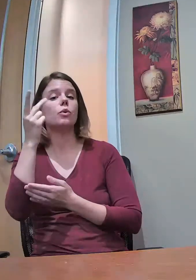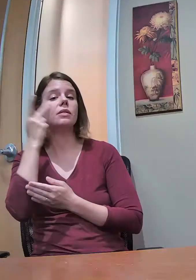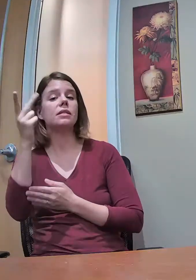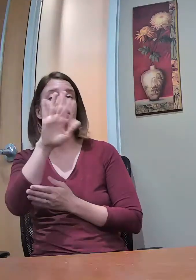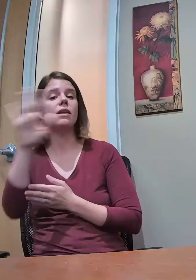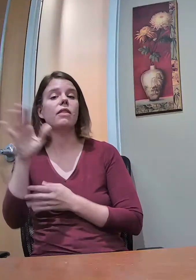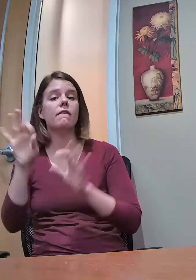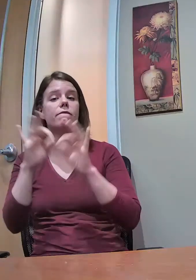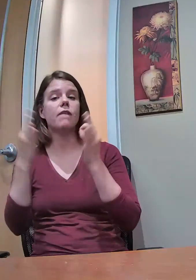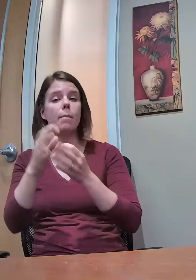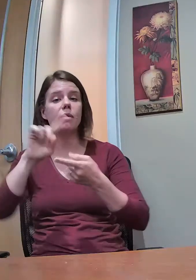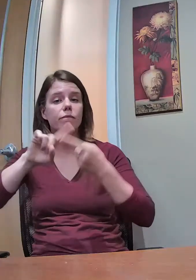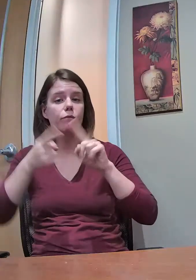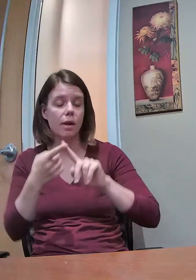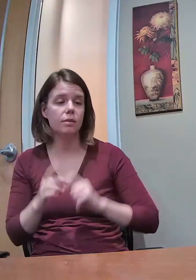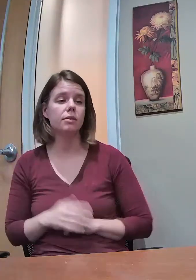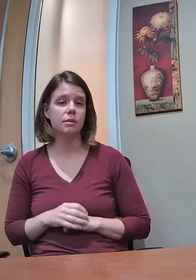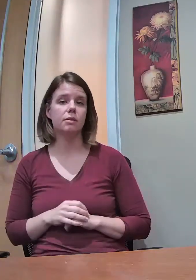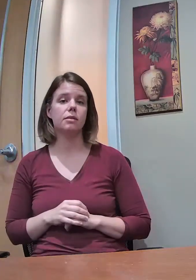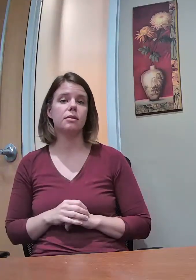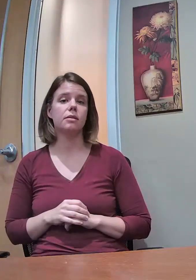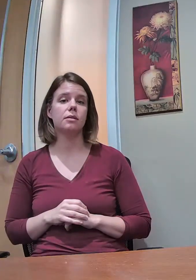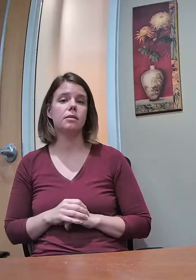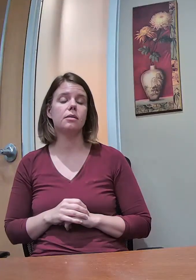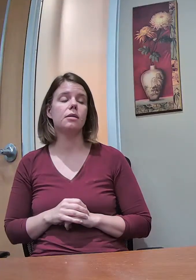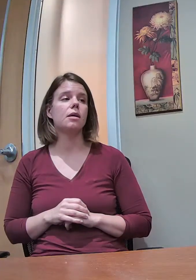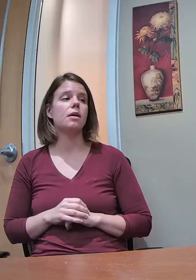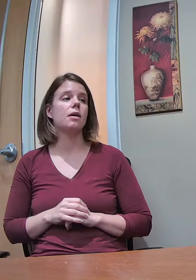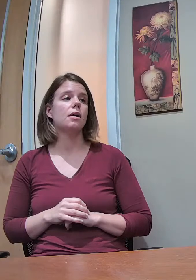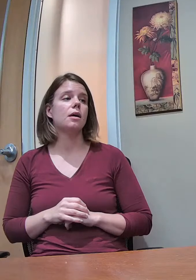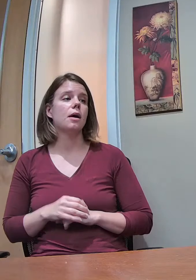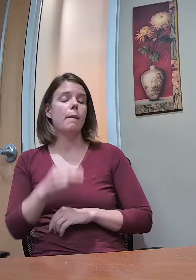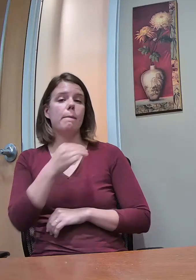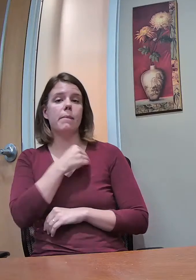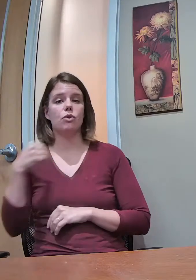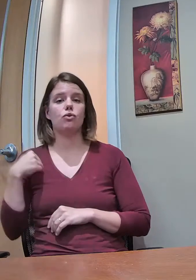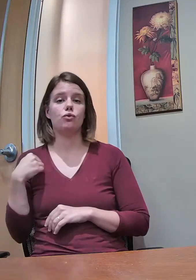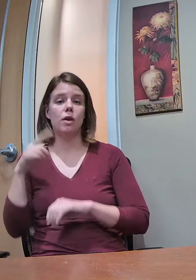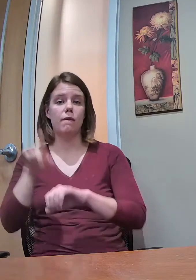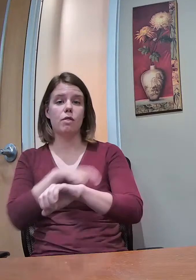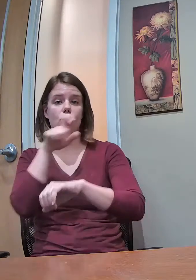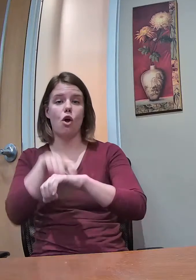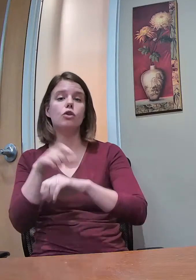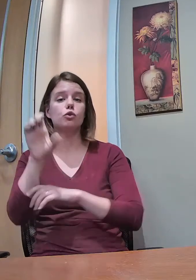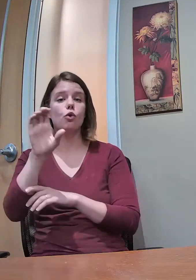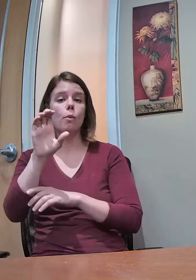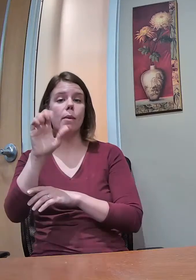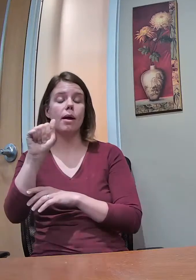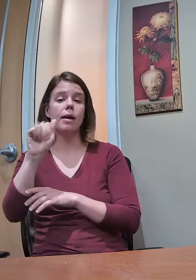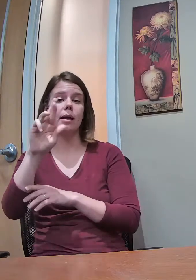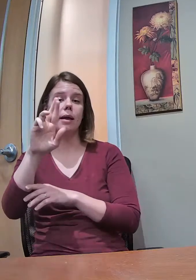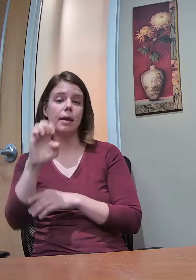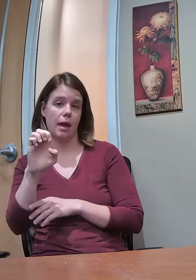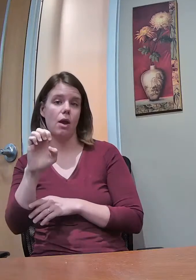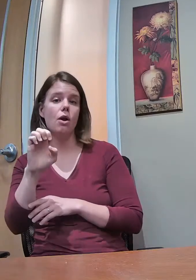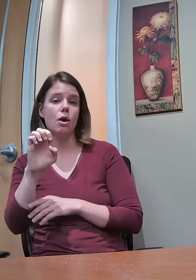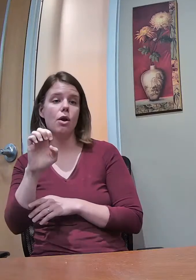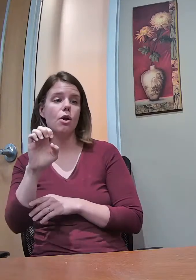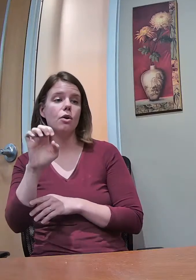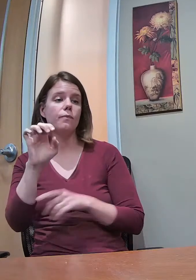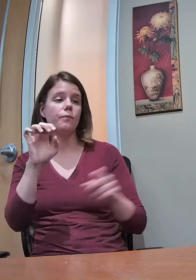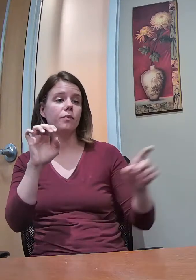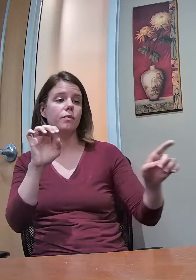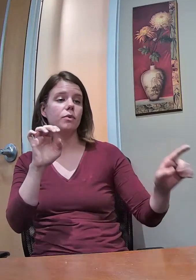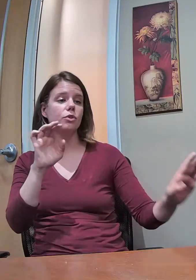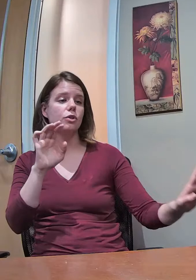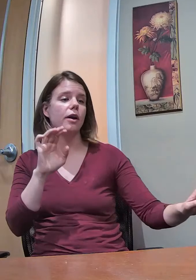Number 3, the Ministry of Long-Term Care Policy and Guidance, in accordance with any orders from the Simcoe-Muskoka District